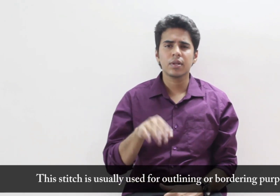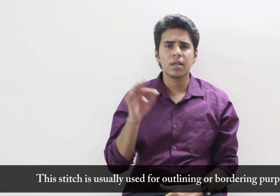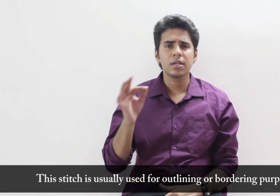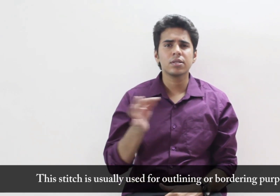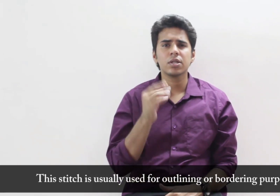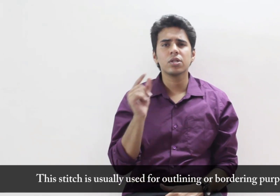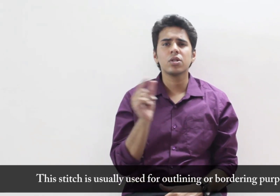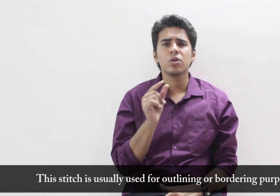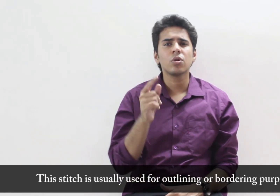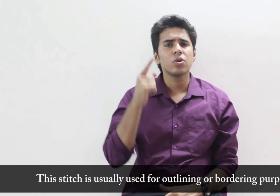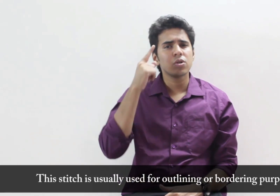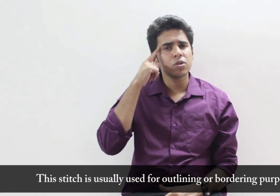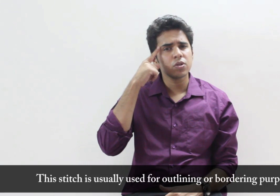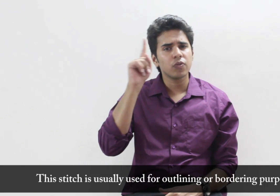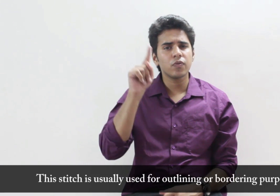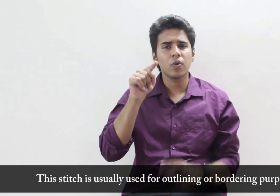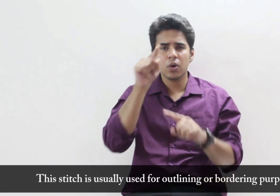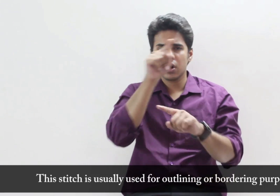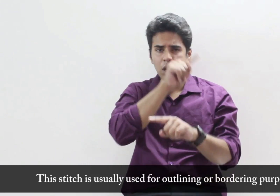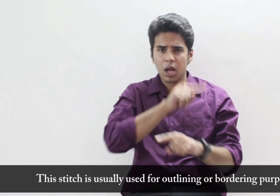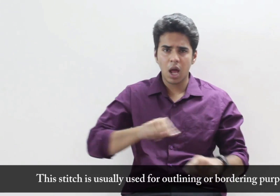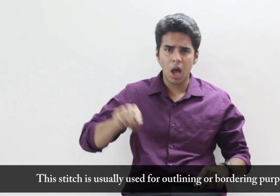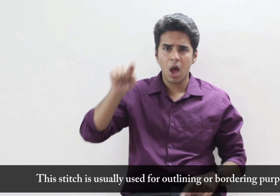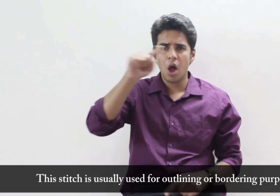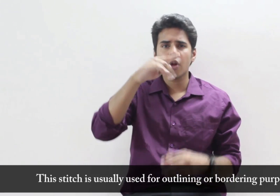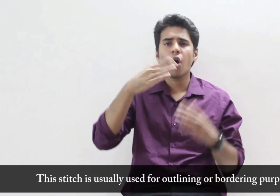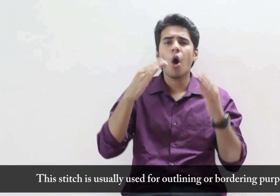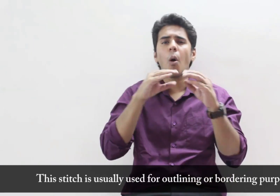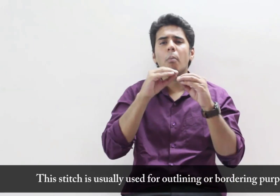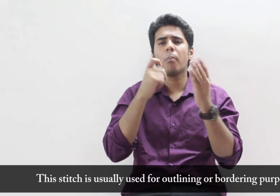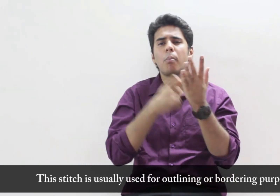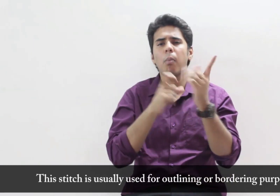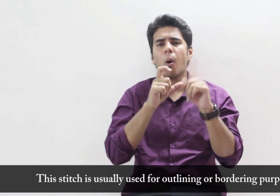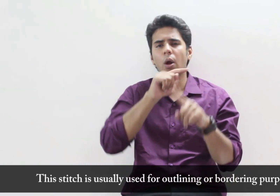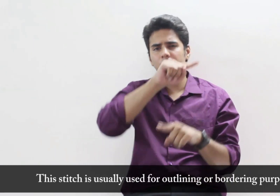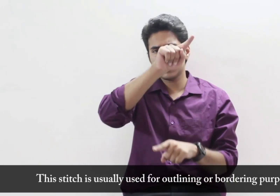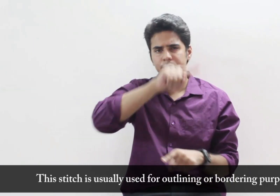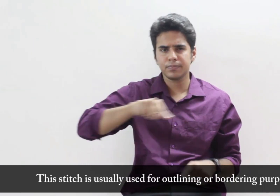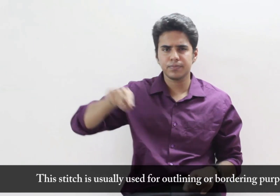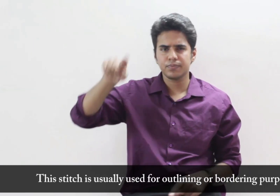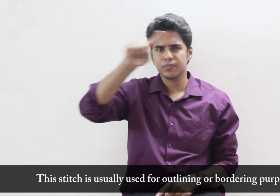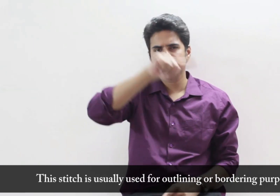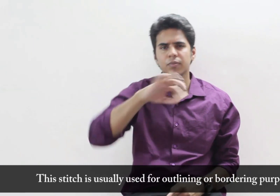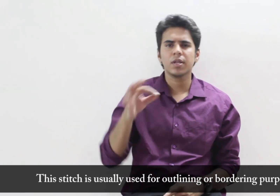This stitch is usually used for outlining or bordering purposes.